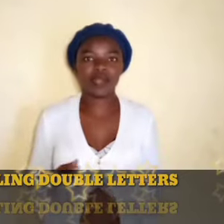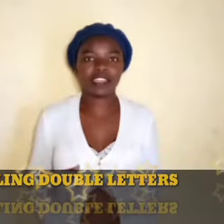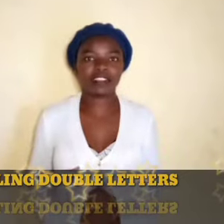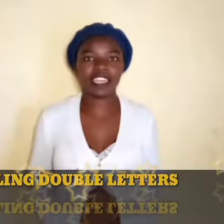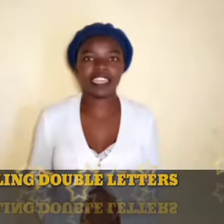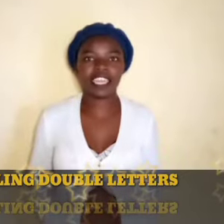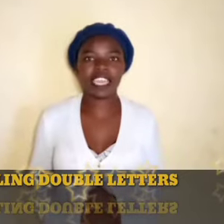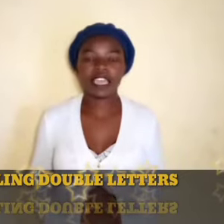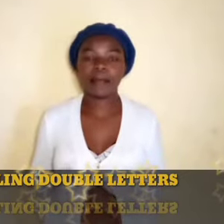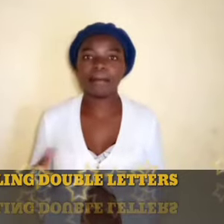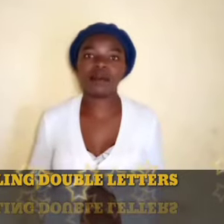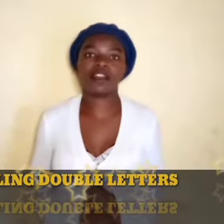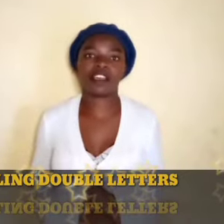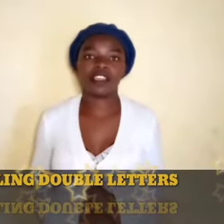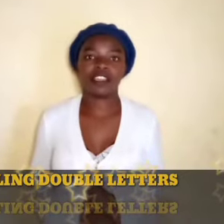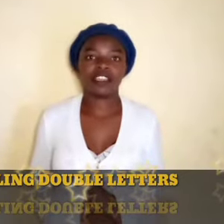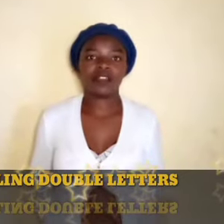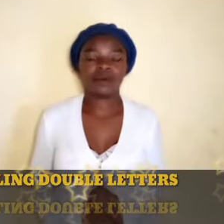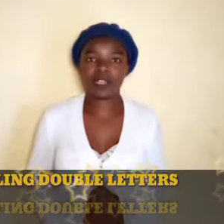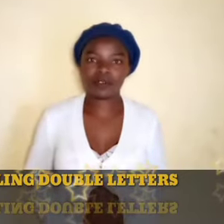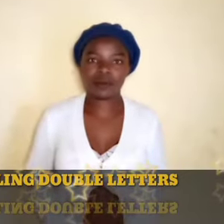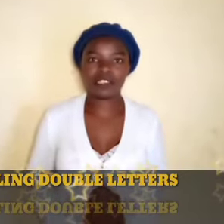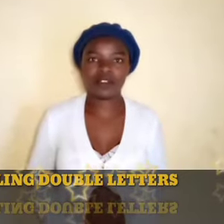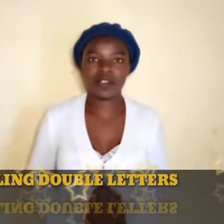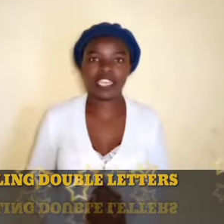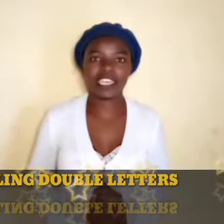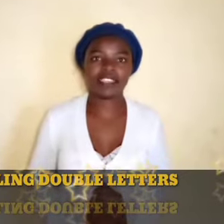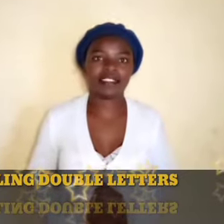are signing book, what we will do is